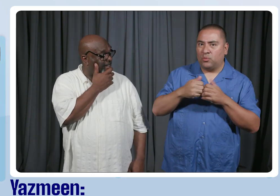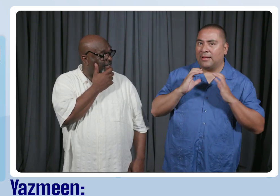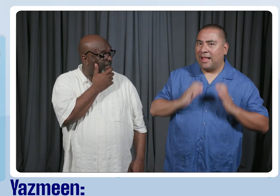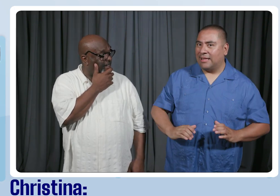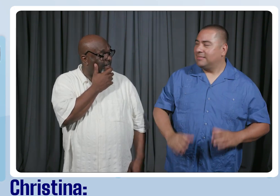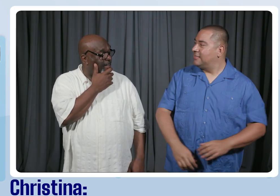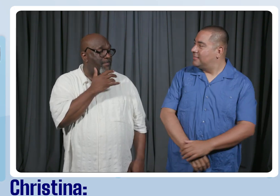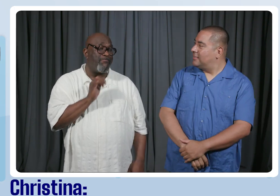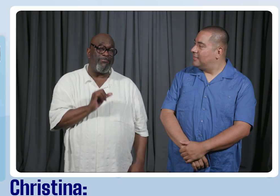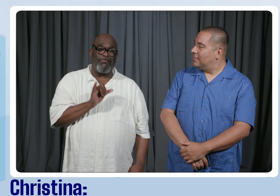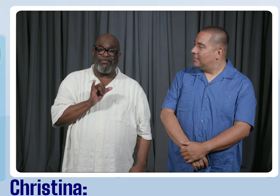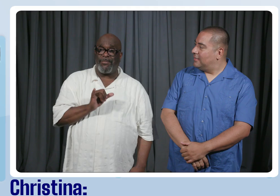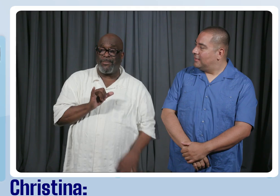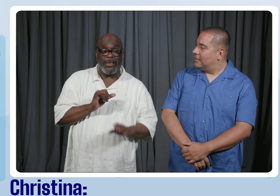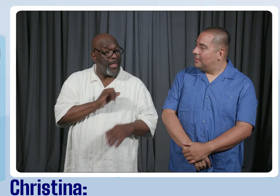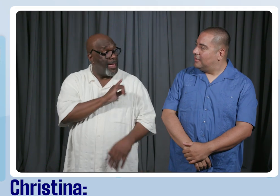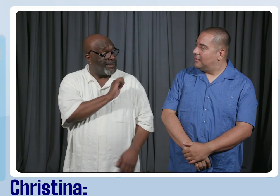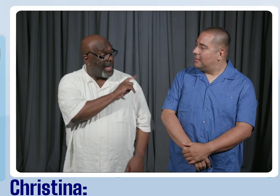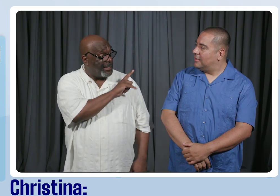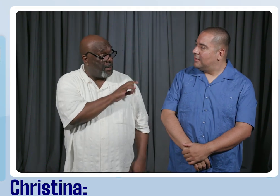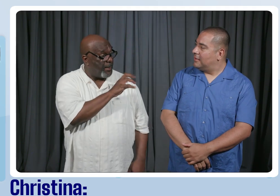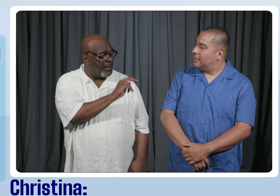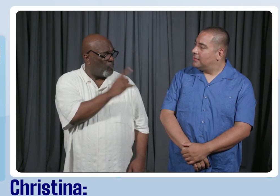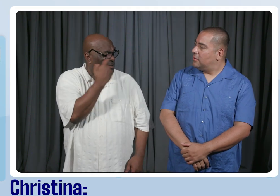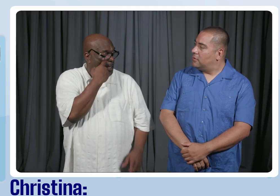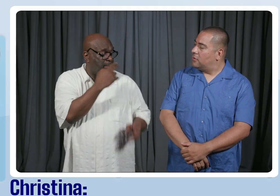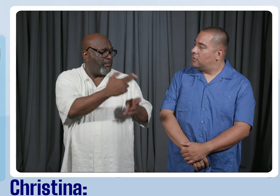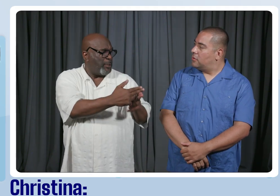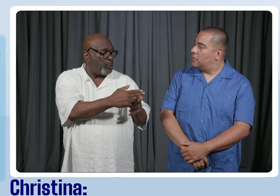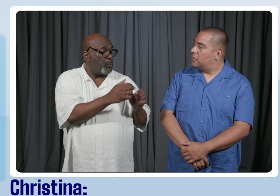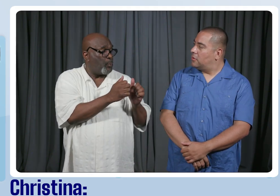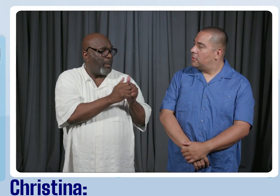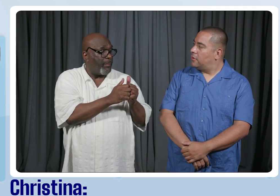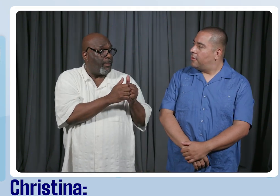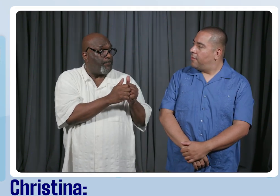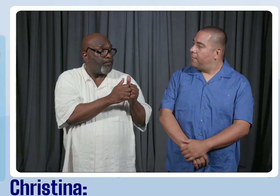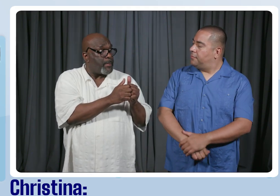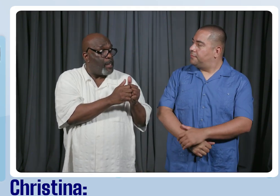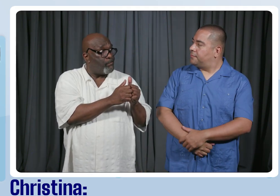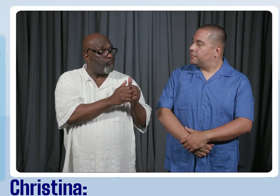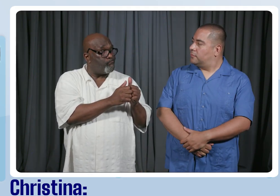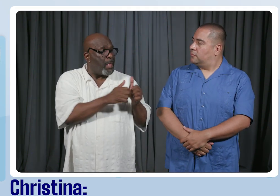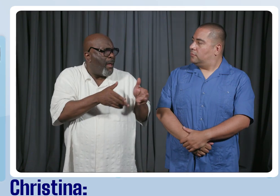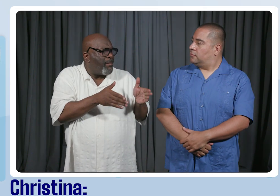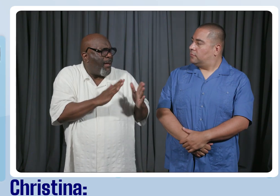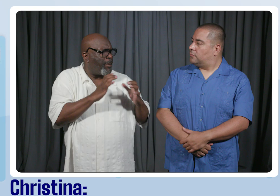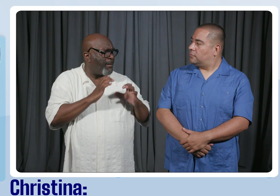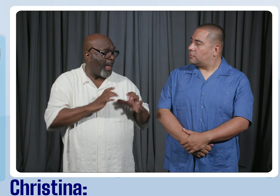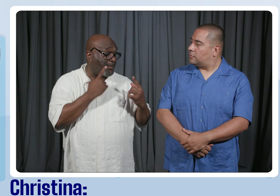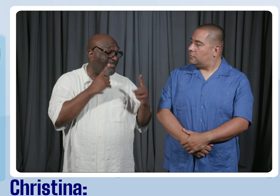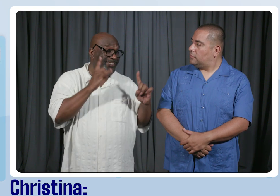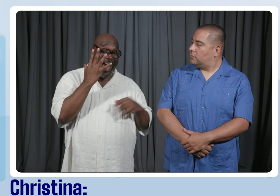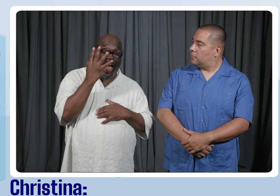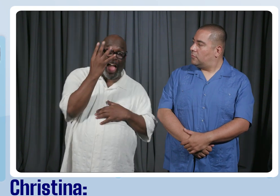Mm-hmm. And Yazmeen, you just mentioned it a bit there with allowing the clients to go out